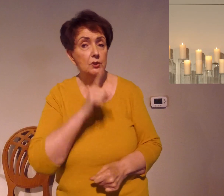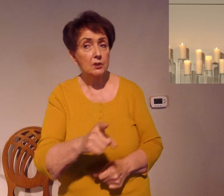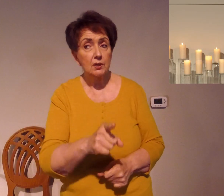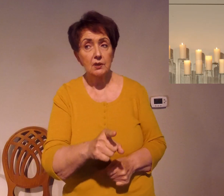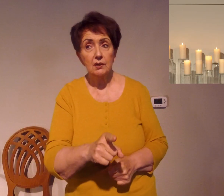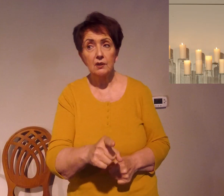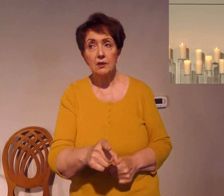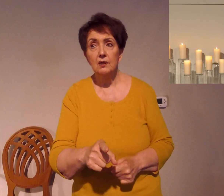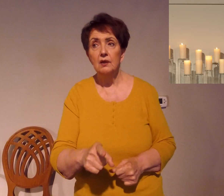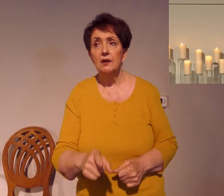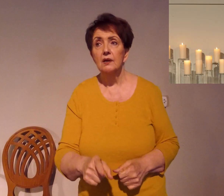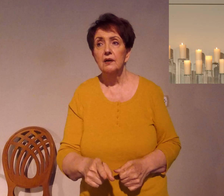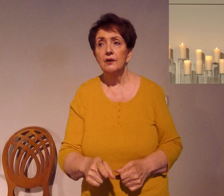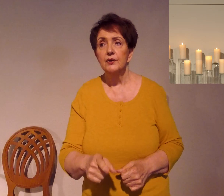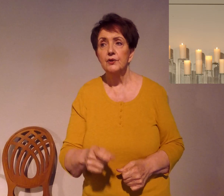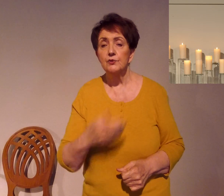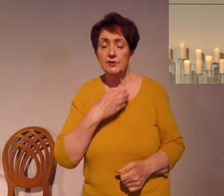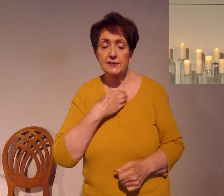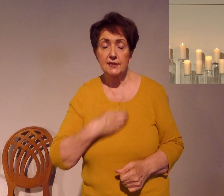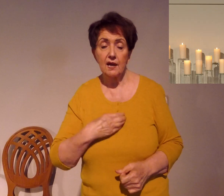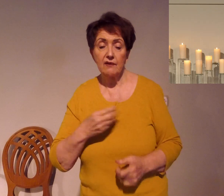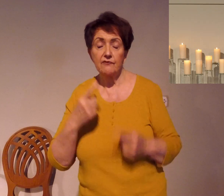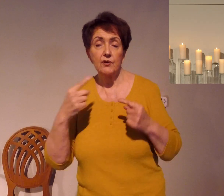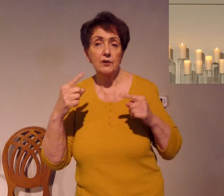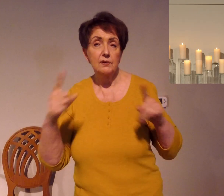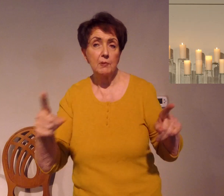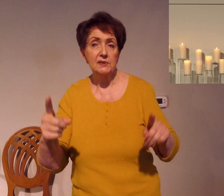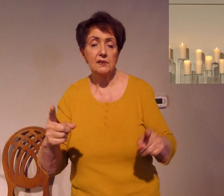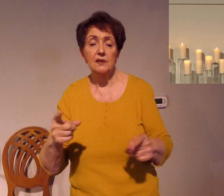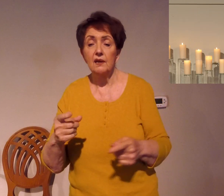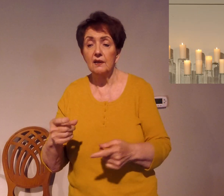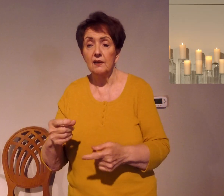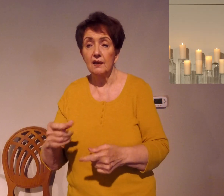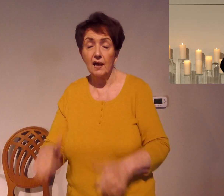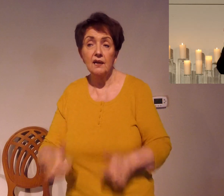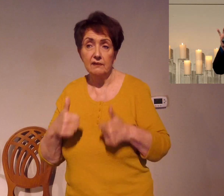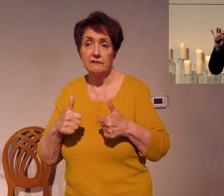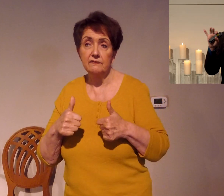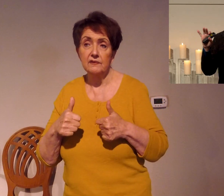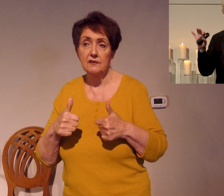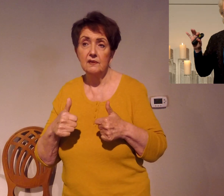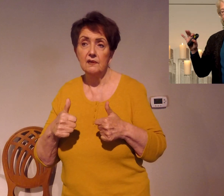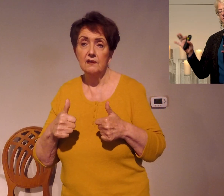our desire for prosperity and abundant life is not